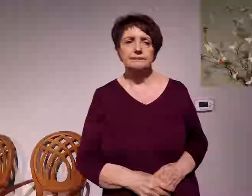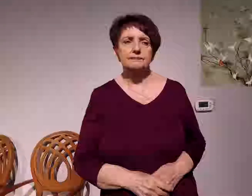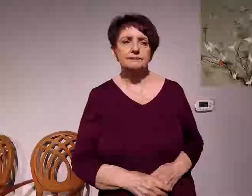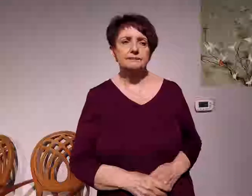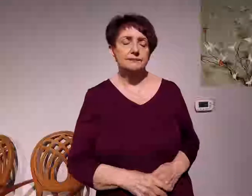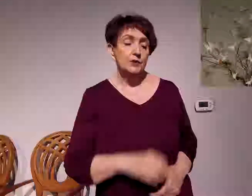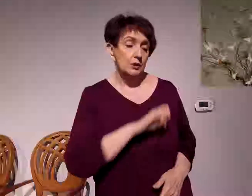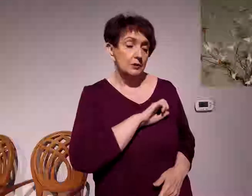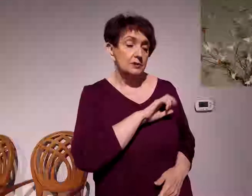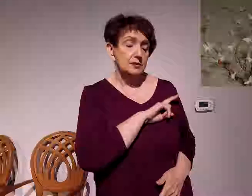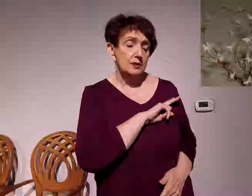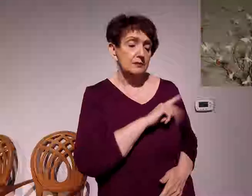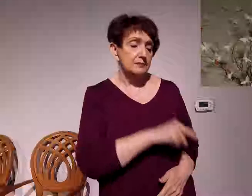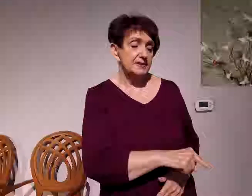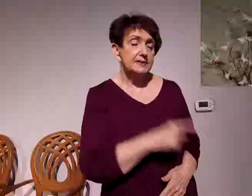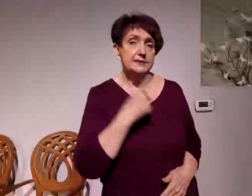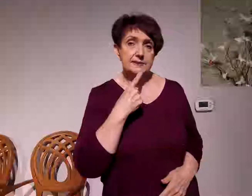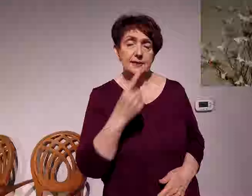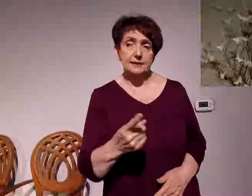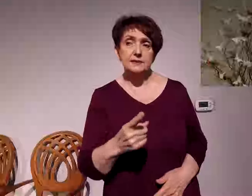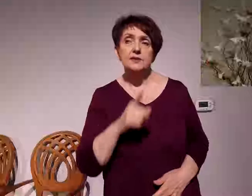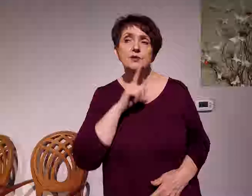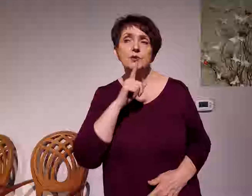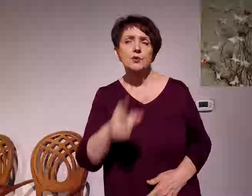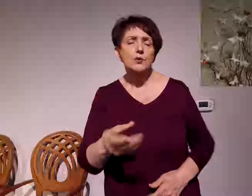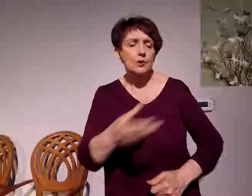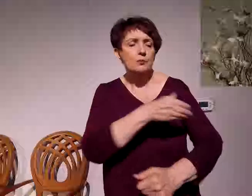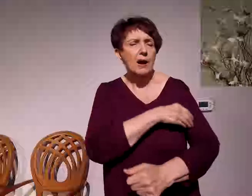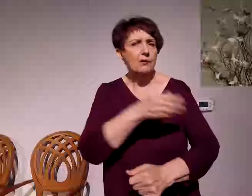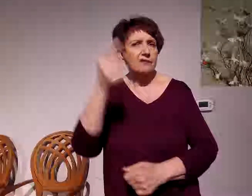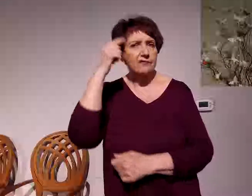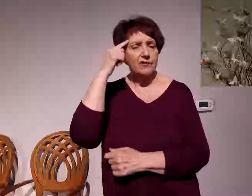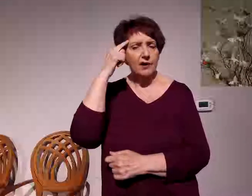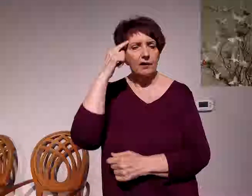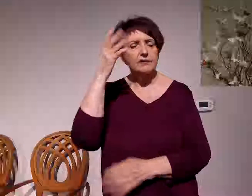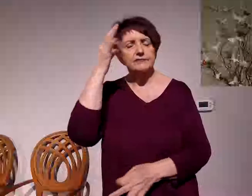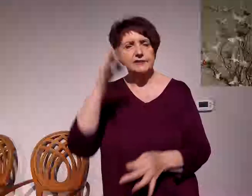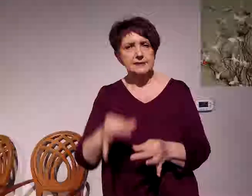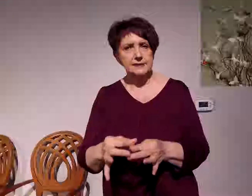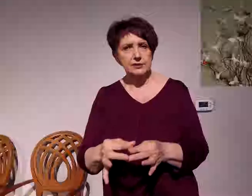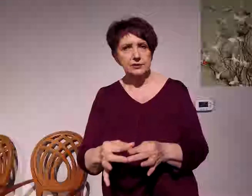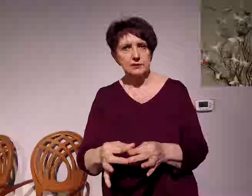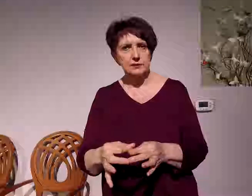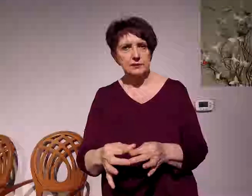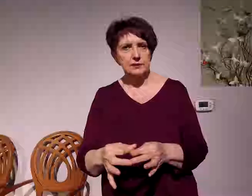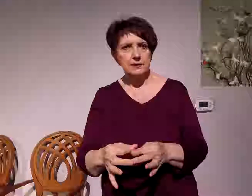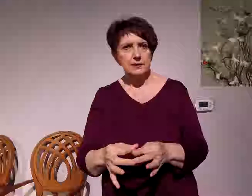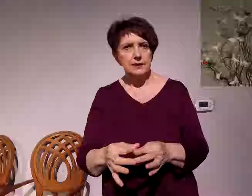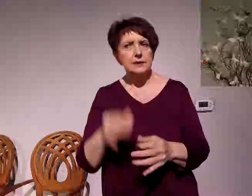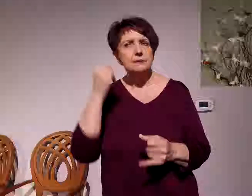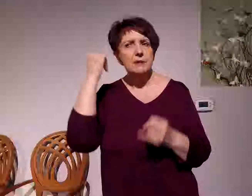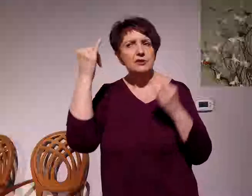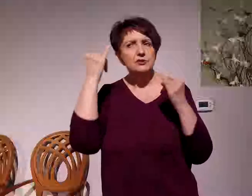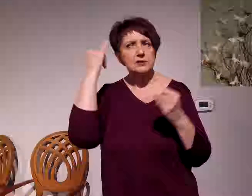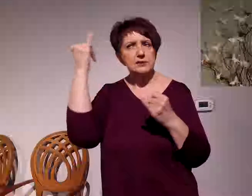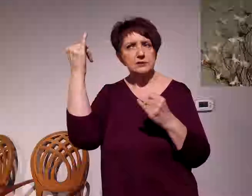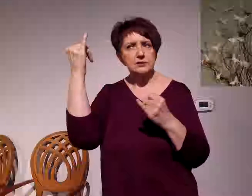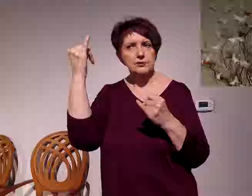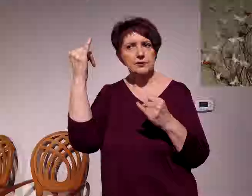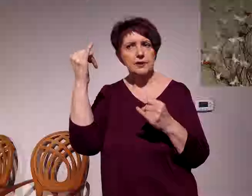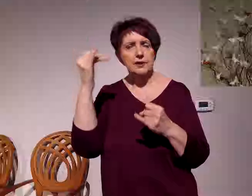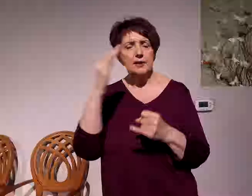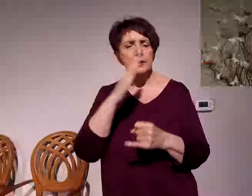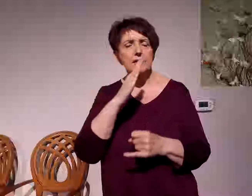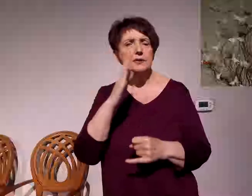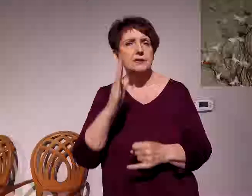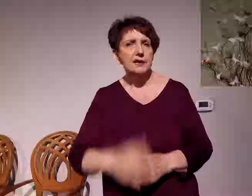us that the real power of thought, of decision, of decision, and of never imagination